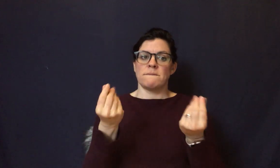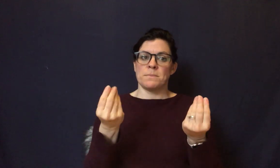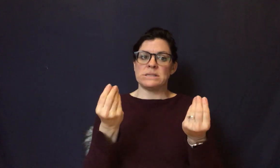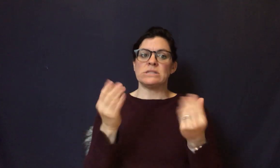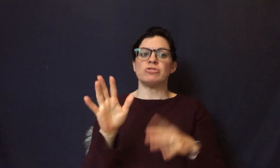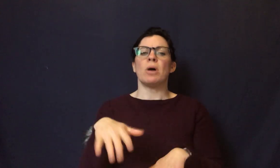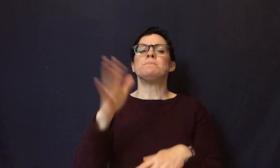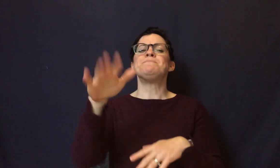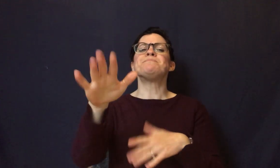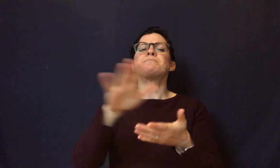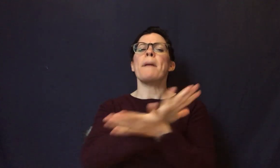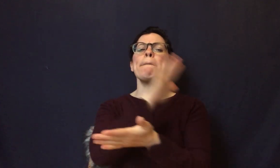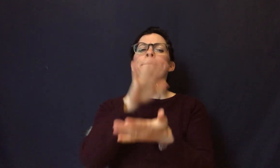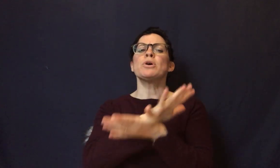house? Trash can, right?